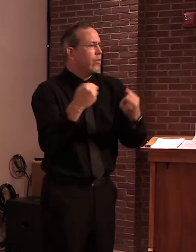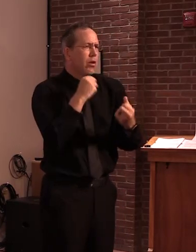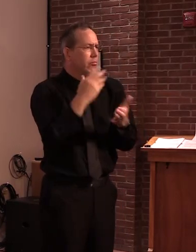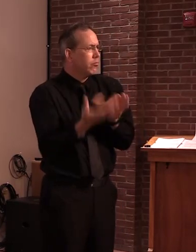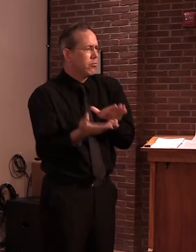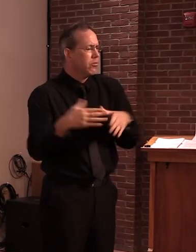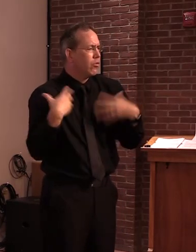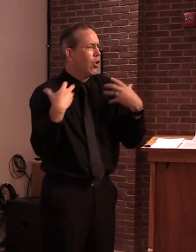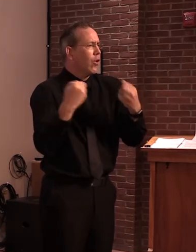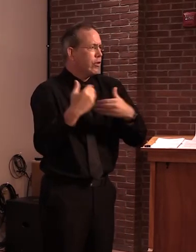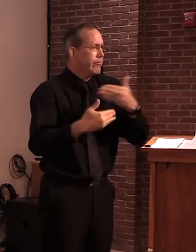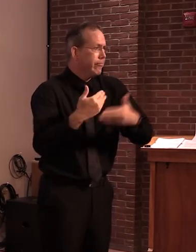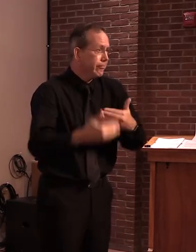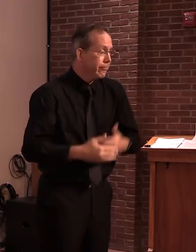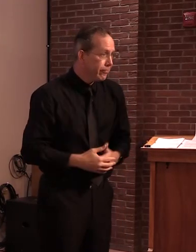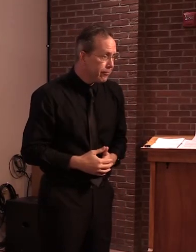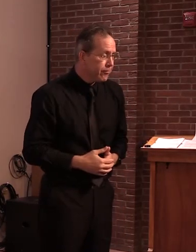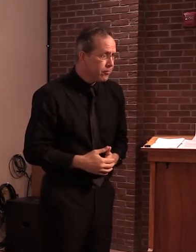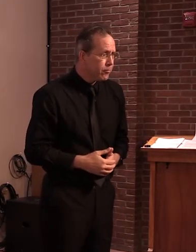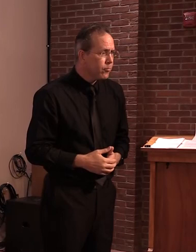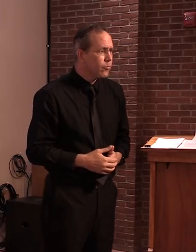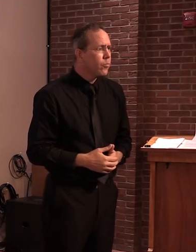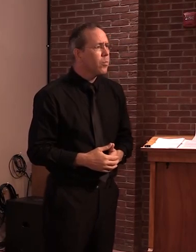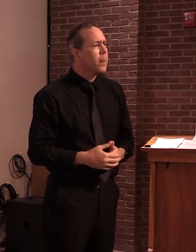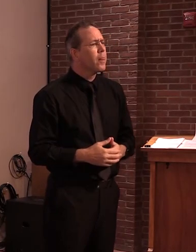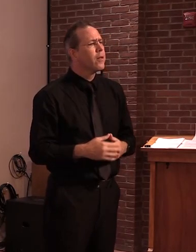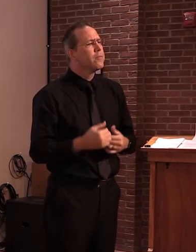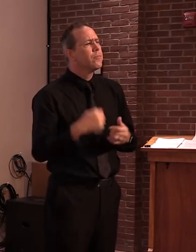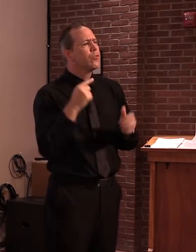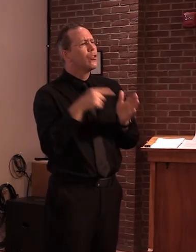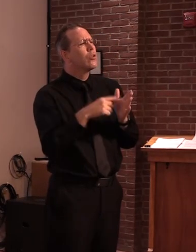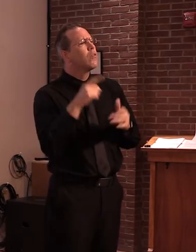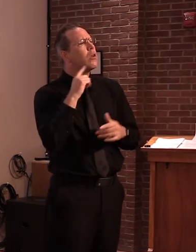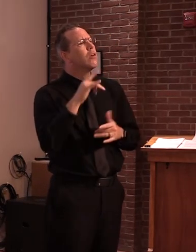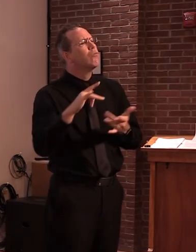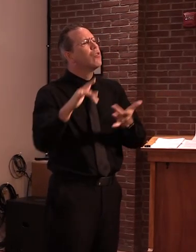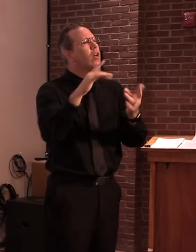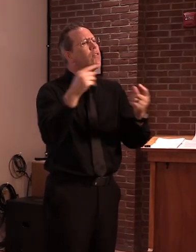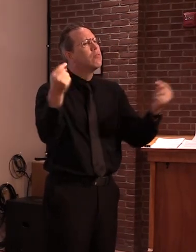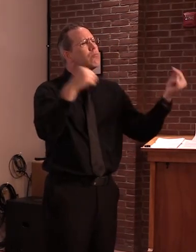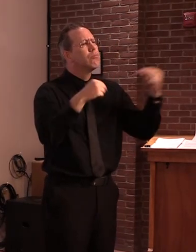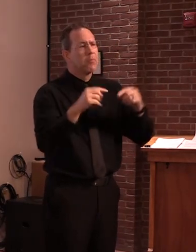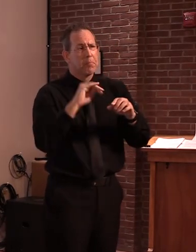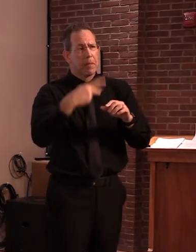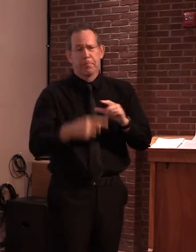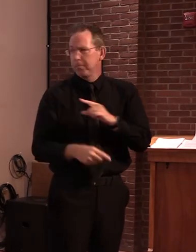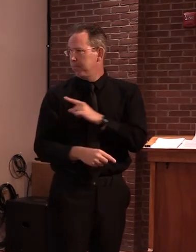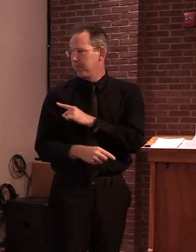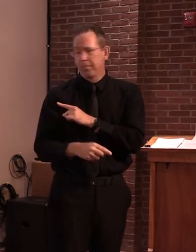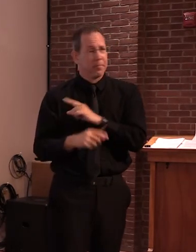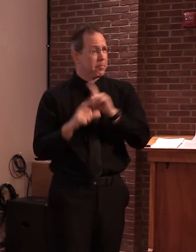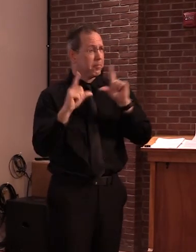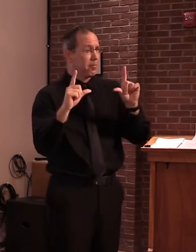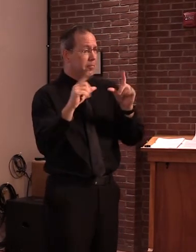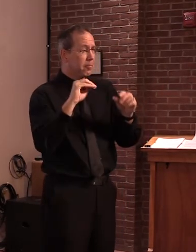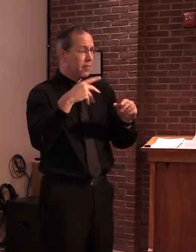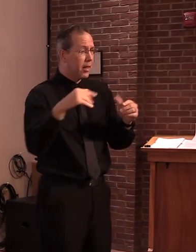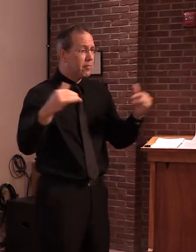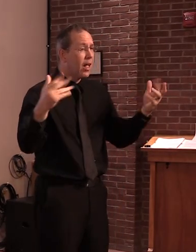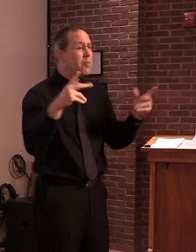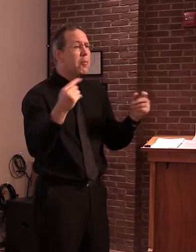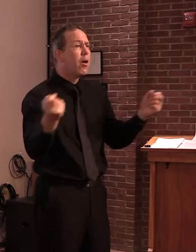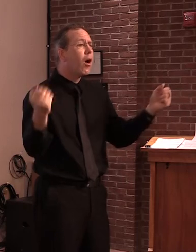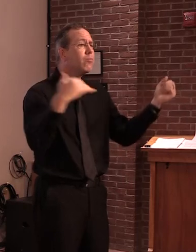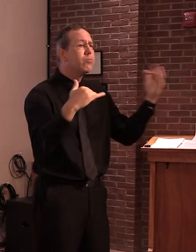our update on our regional travel map, we again see a reduction in the overall number of individuals who are eligible to